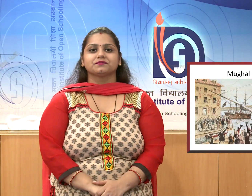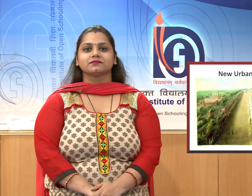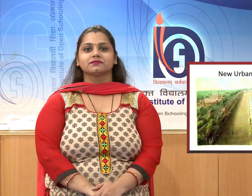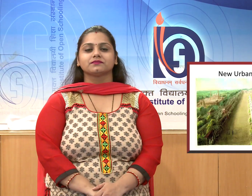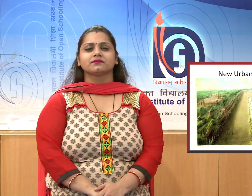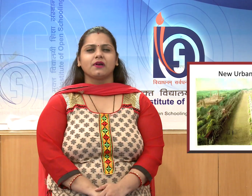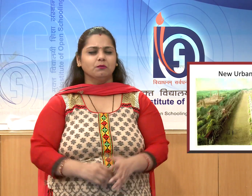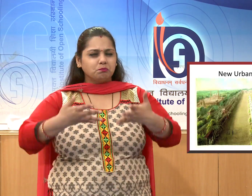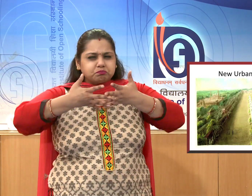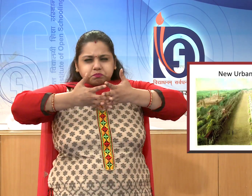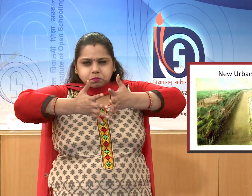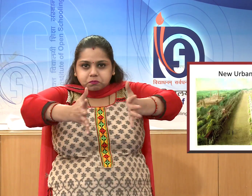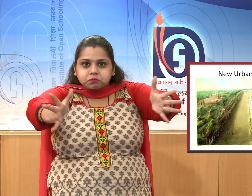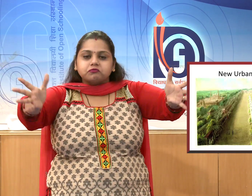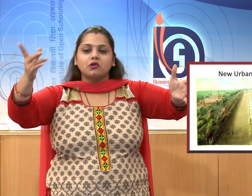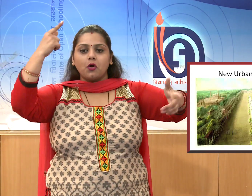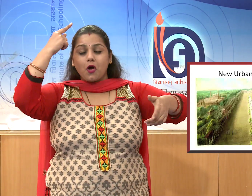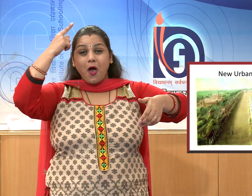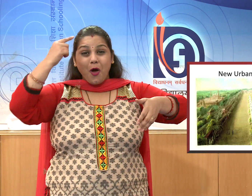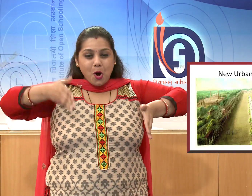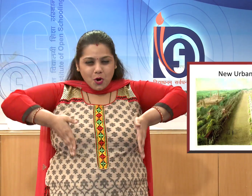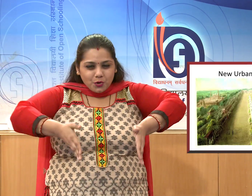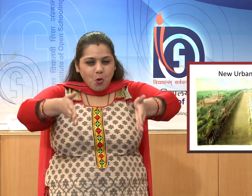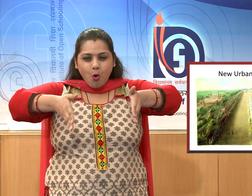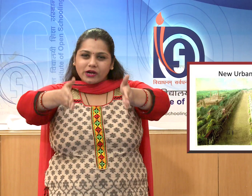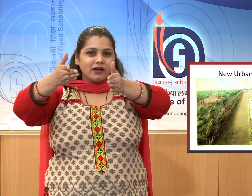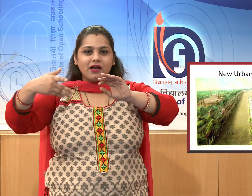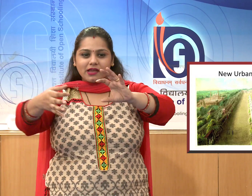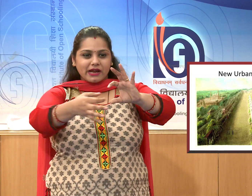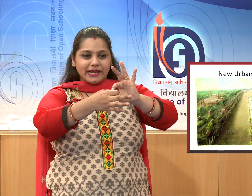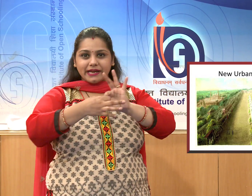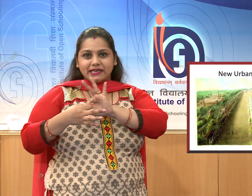a vast network of road connecting these urban centers